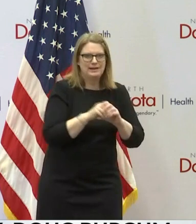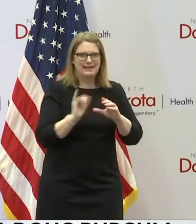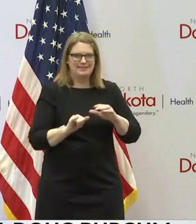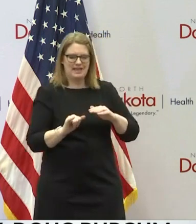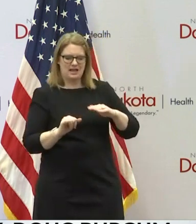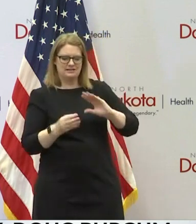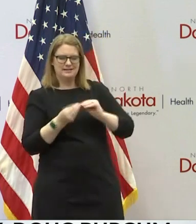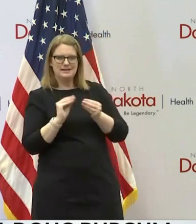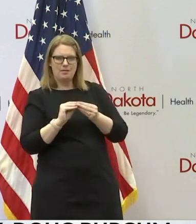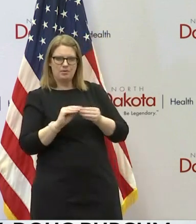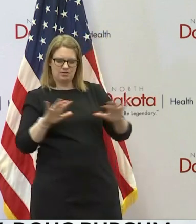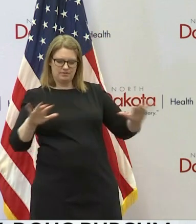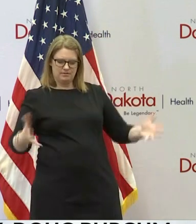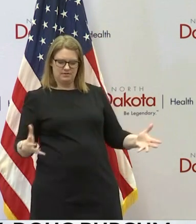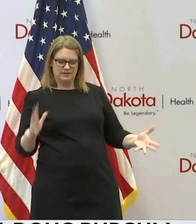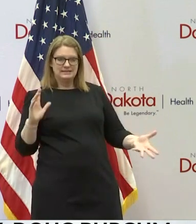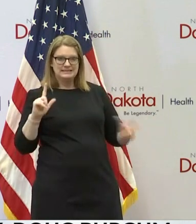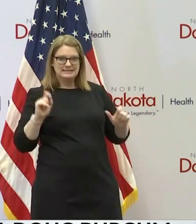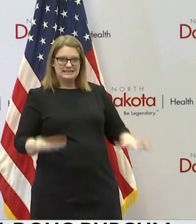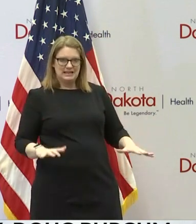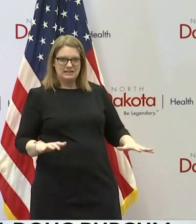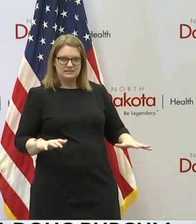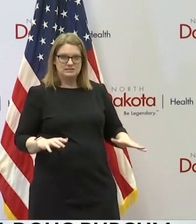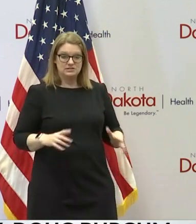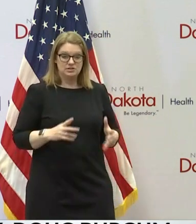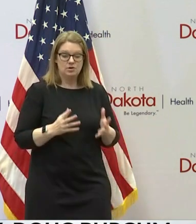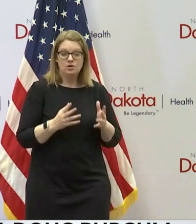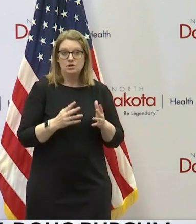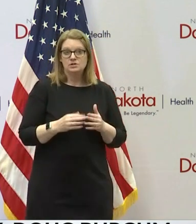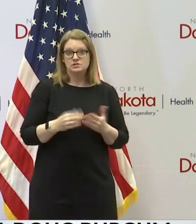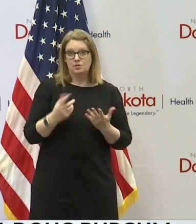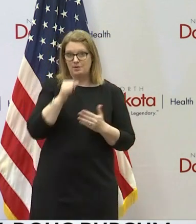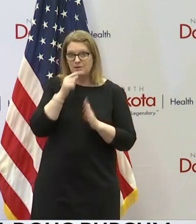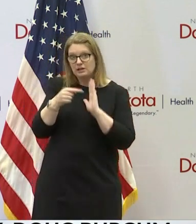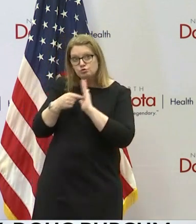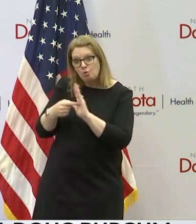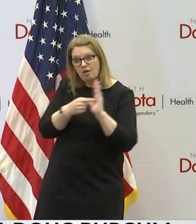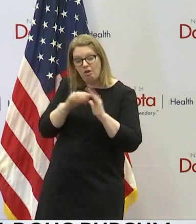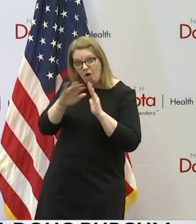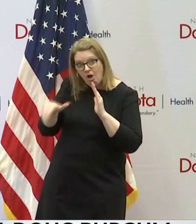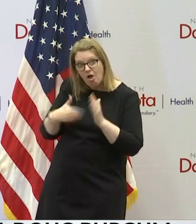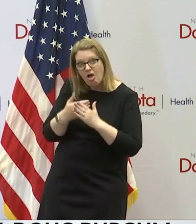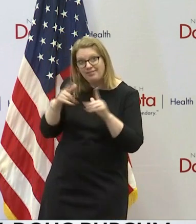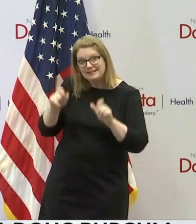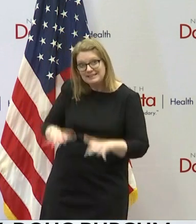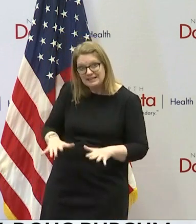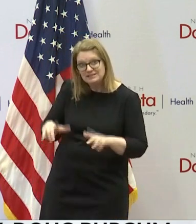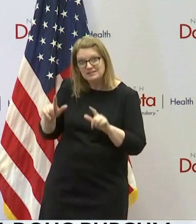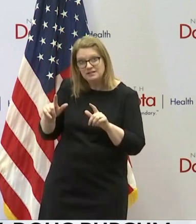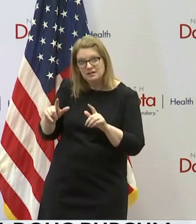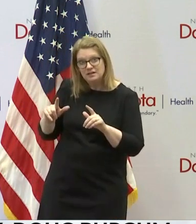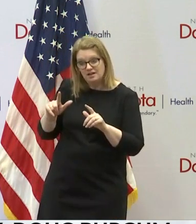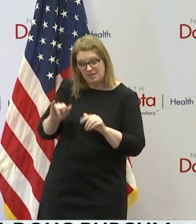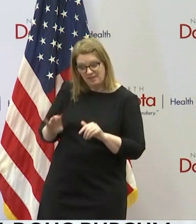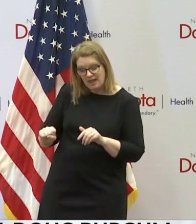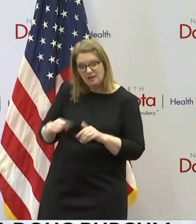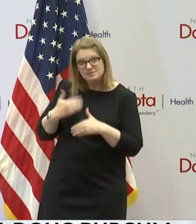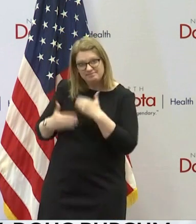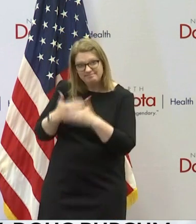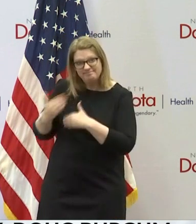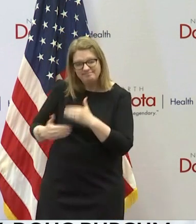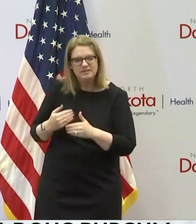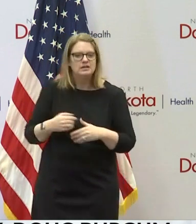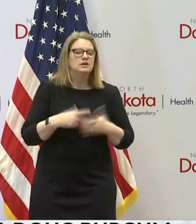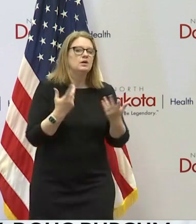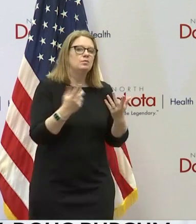Not only we were understating the total number of tests that were being performed by our labs every day, we were overstating the percent positive rate